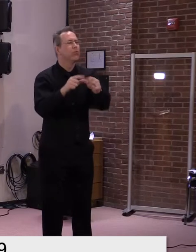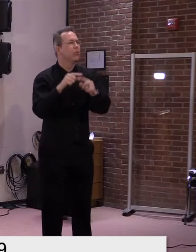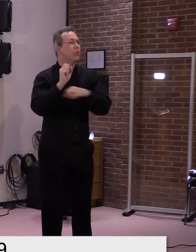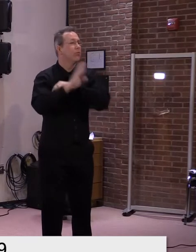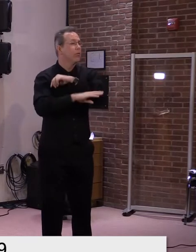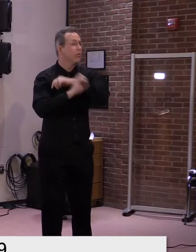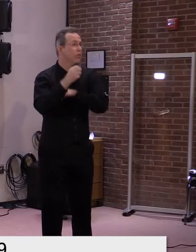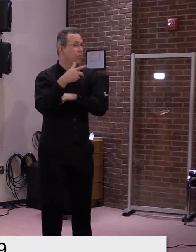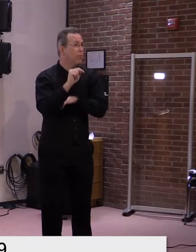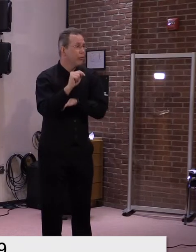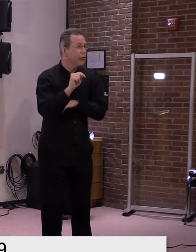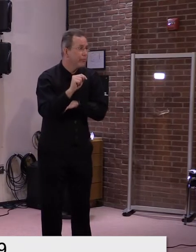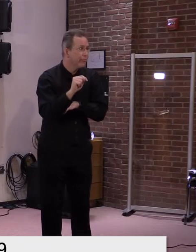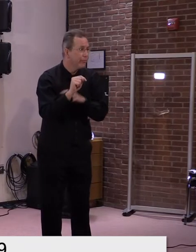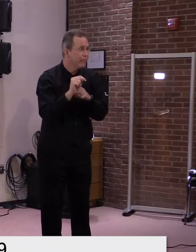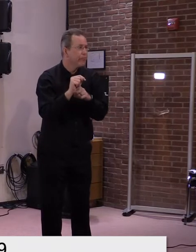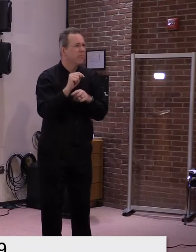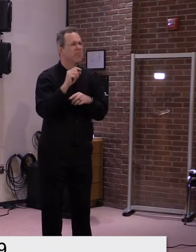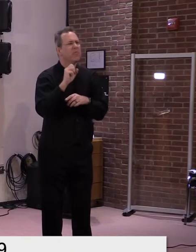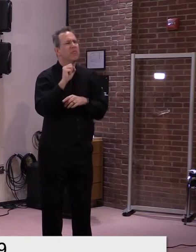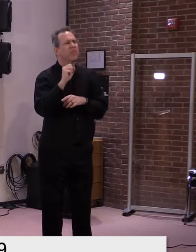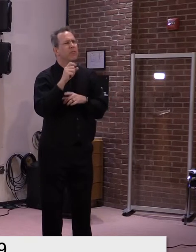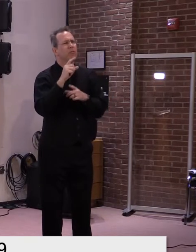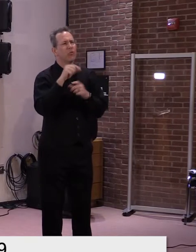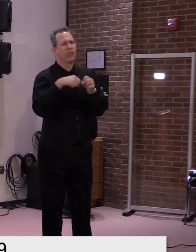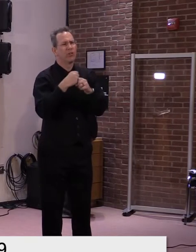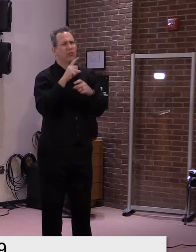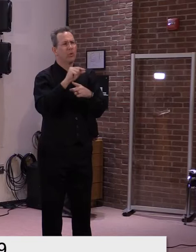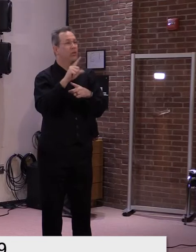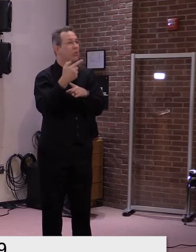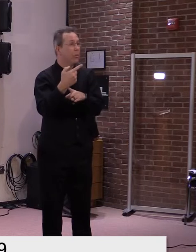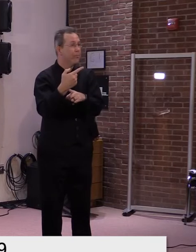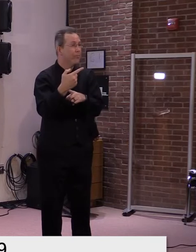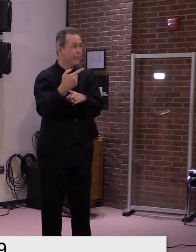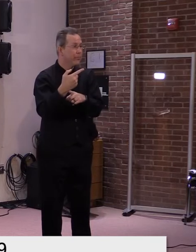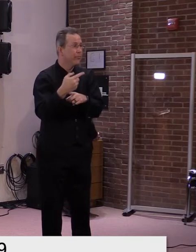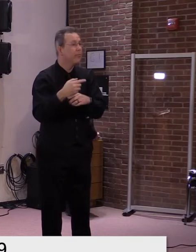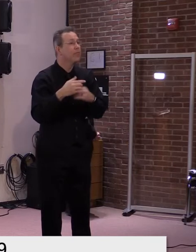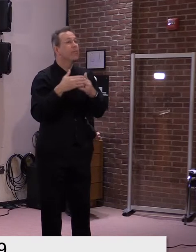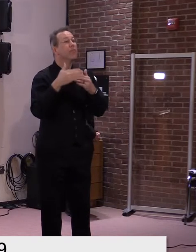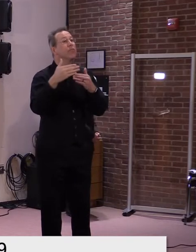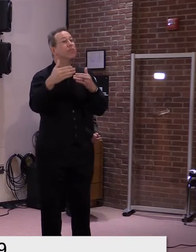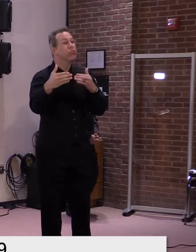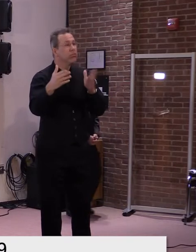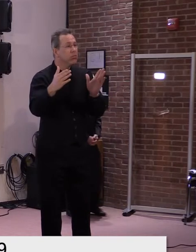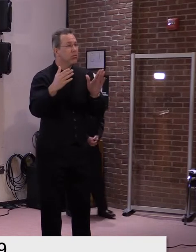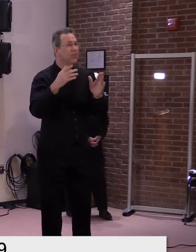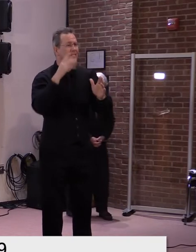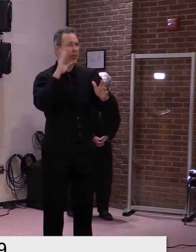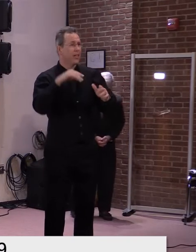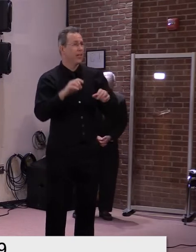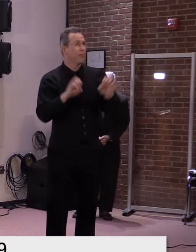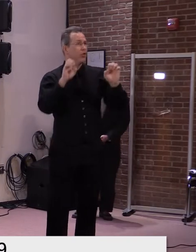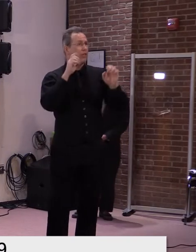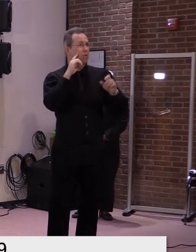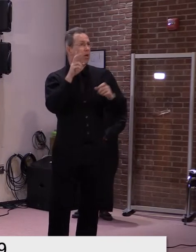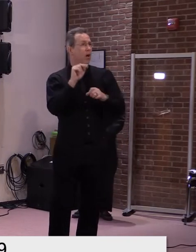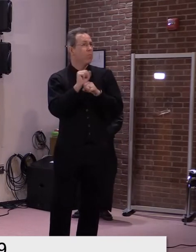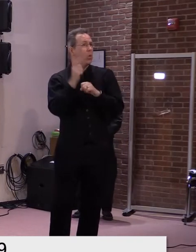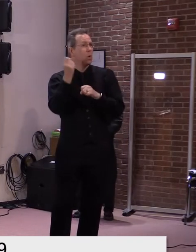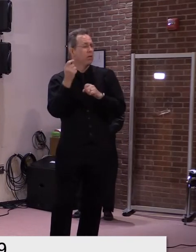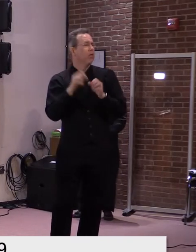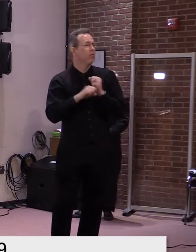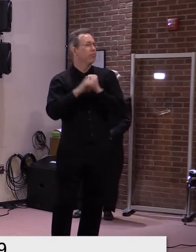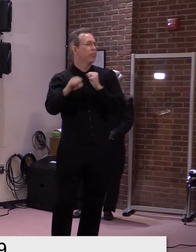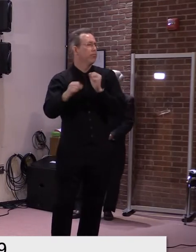2021, and it extends the pandemic emergency unemployment compensation to that same date while increasing